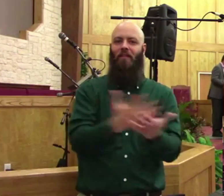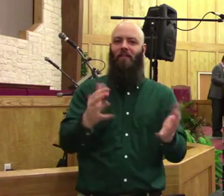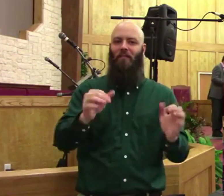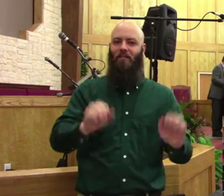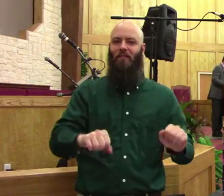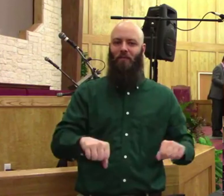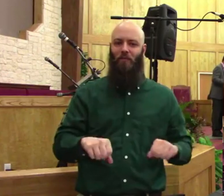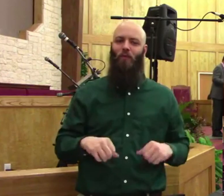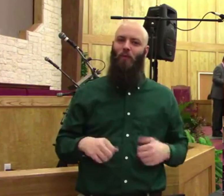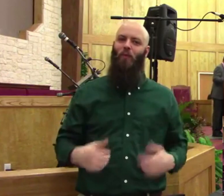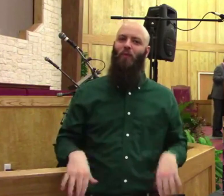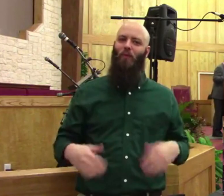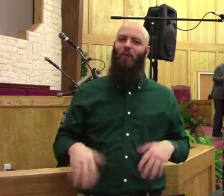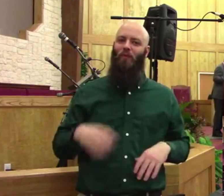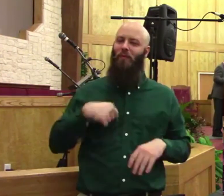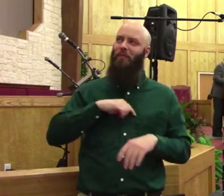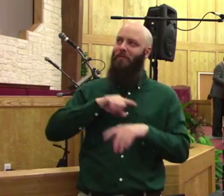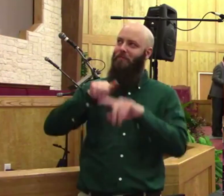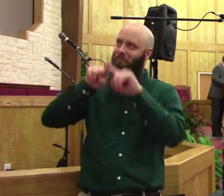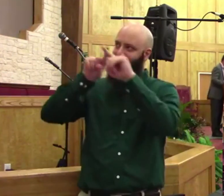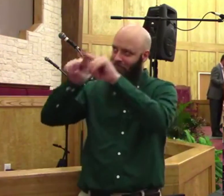who call upon us.